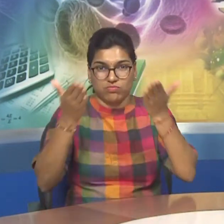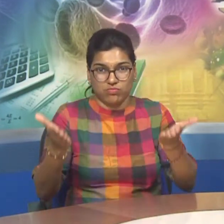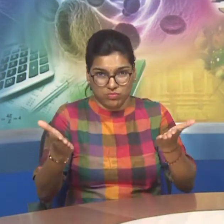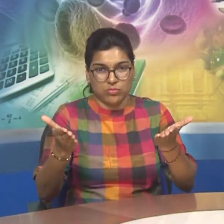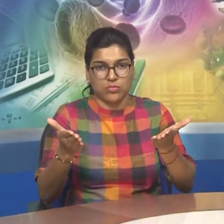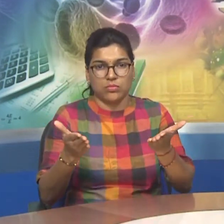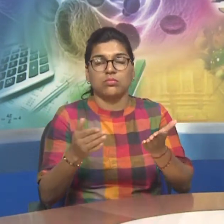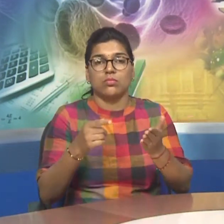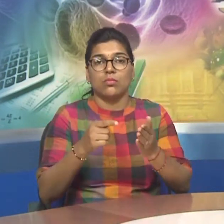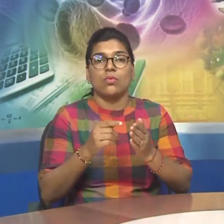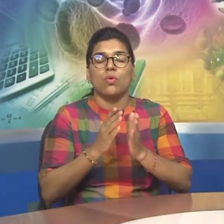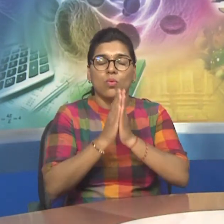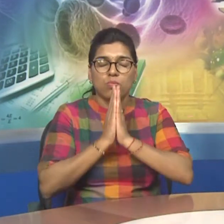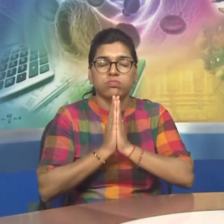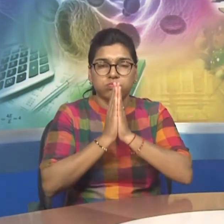Holy Scriptures.